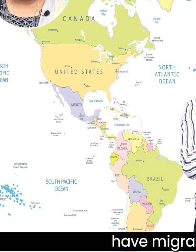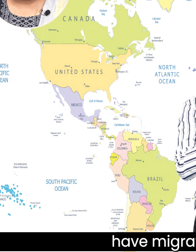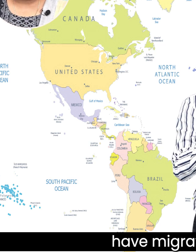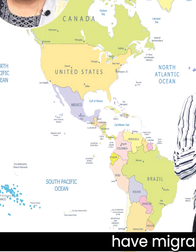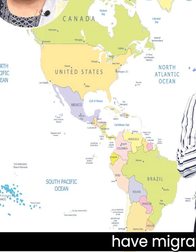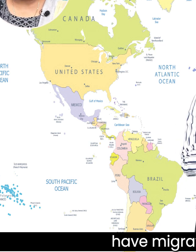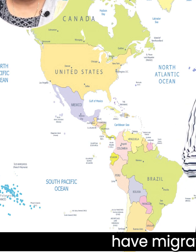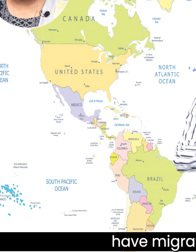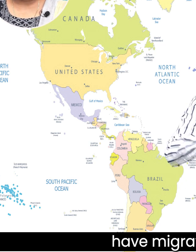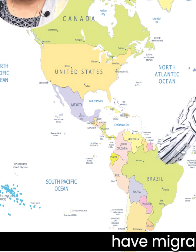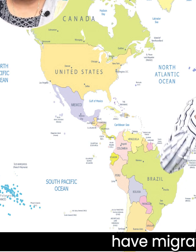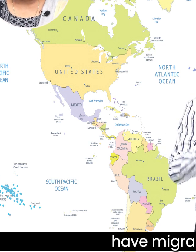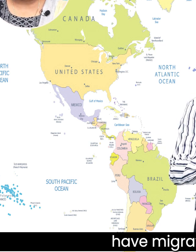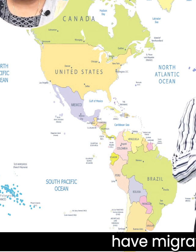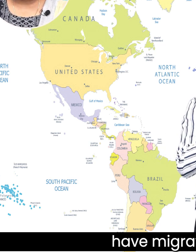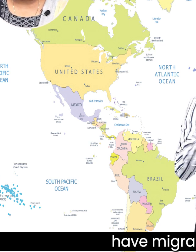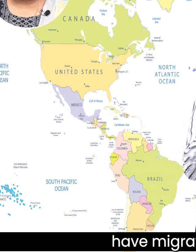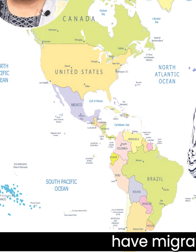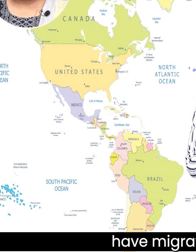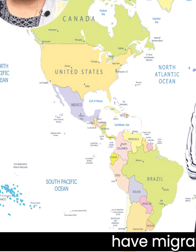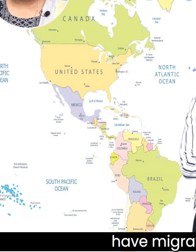as USA,